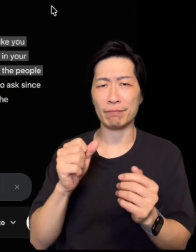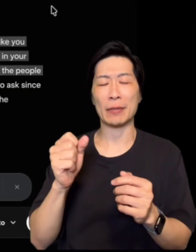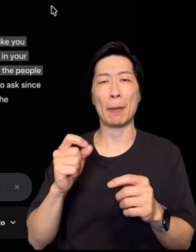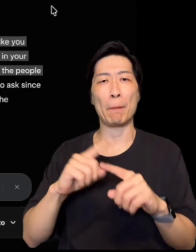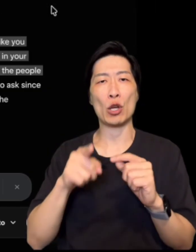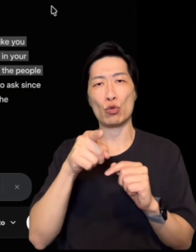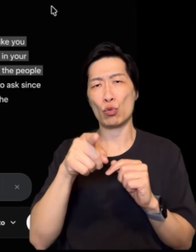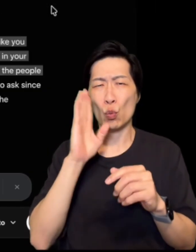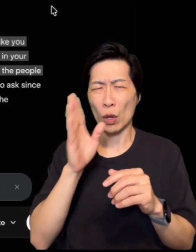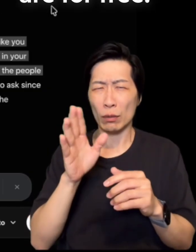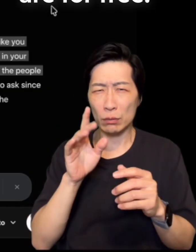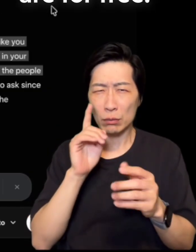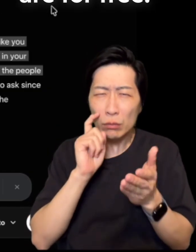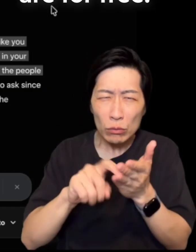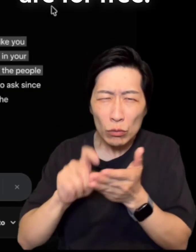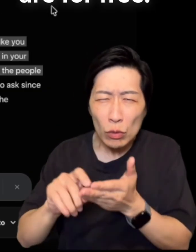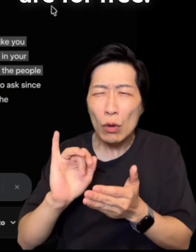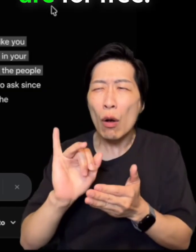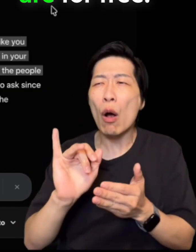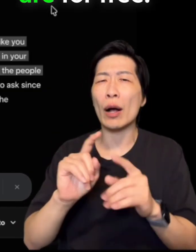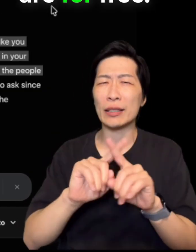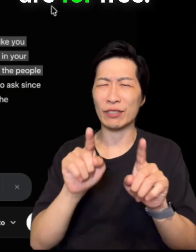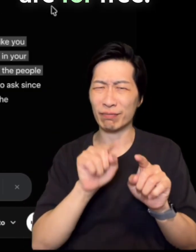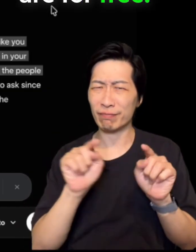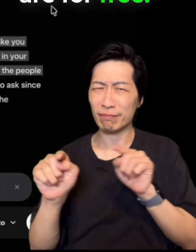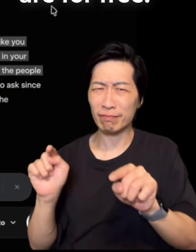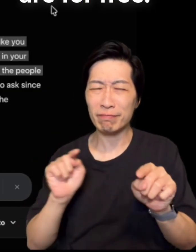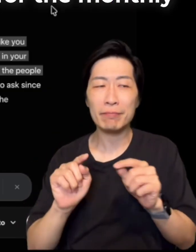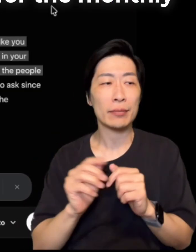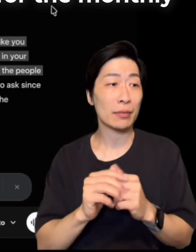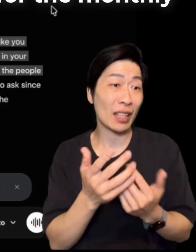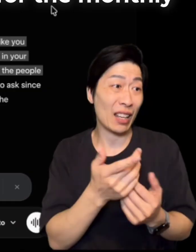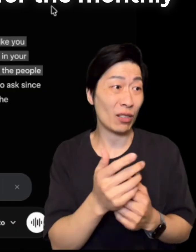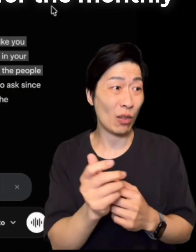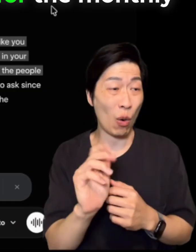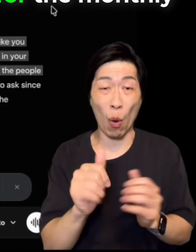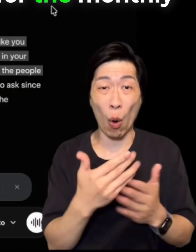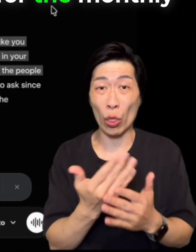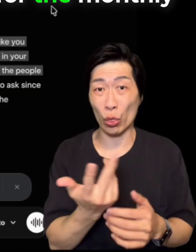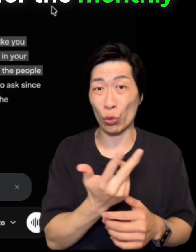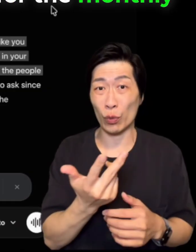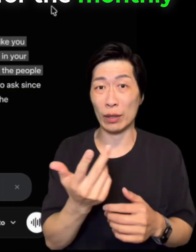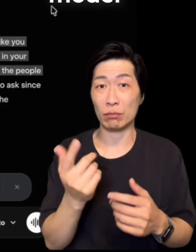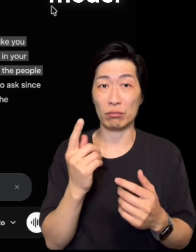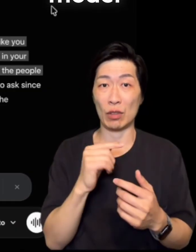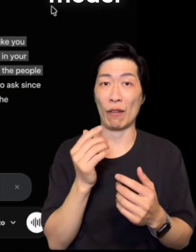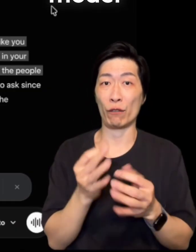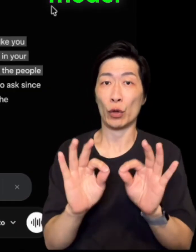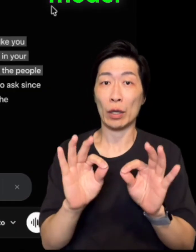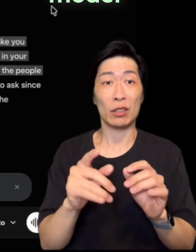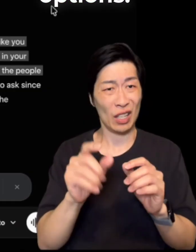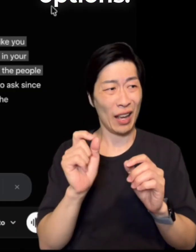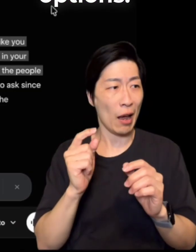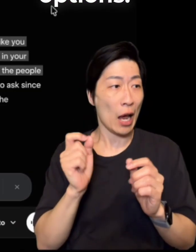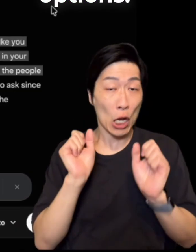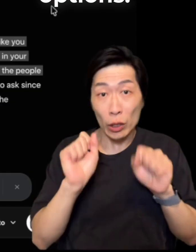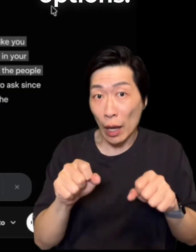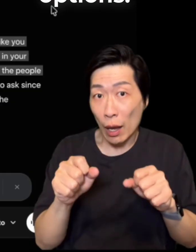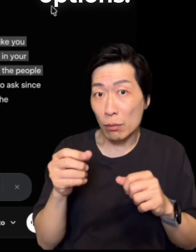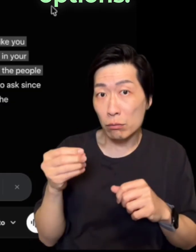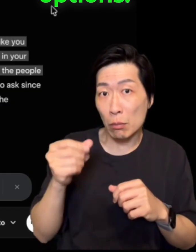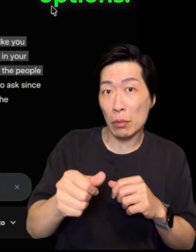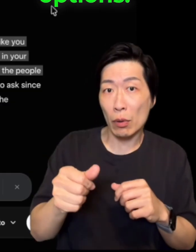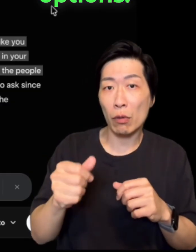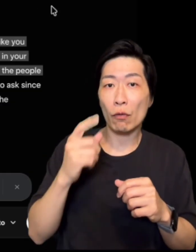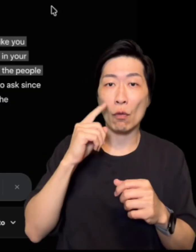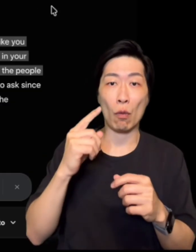them, but all three are for free. You can pay for the monthly subscription model for